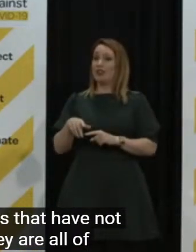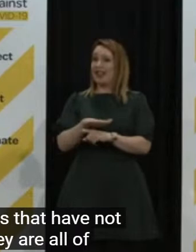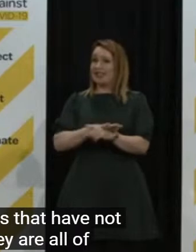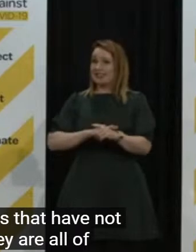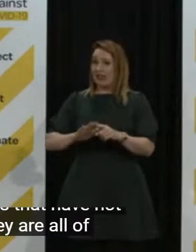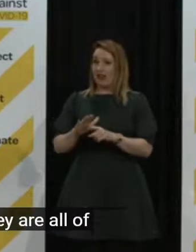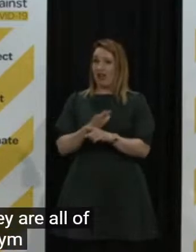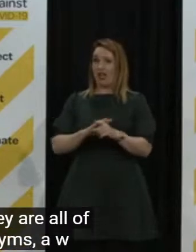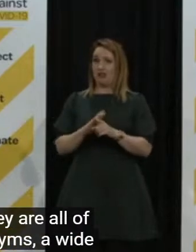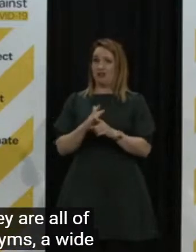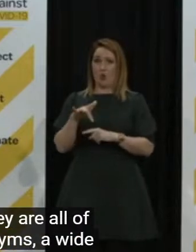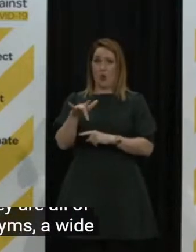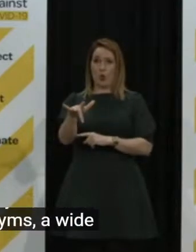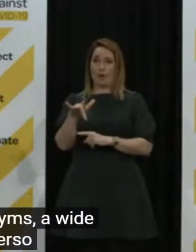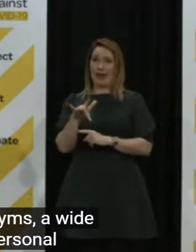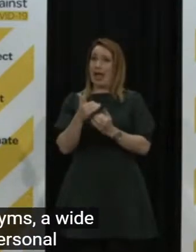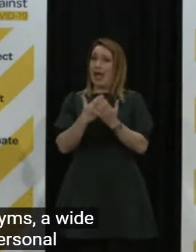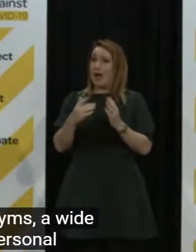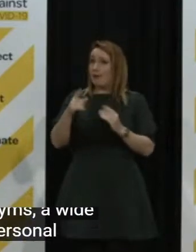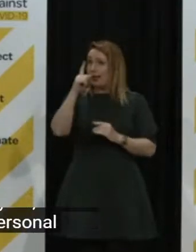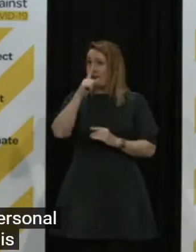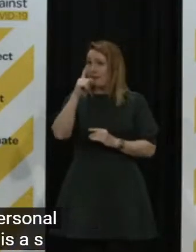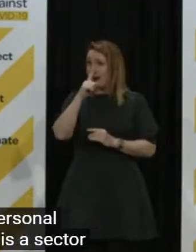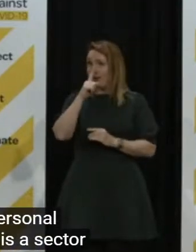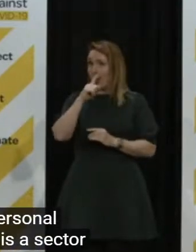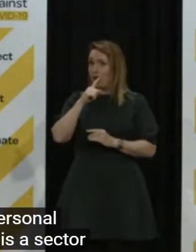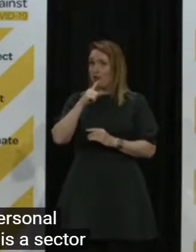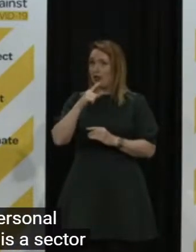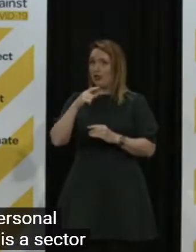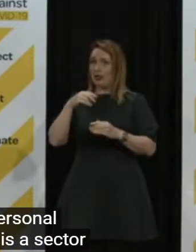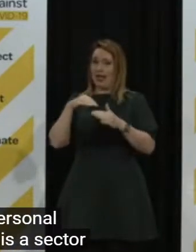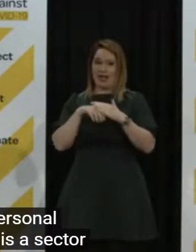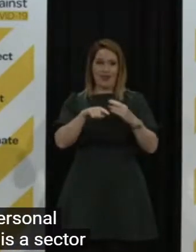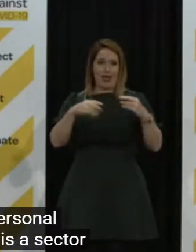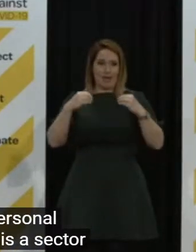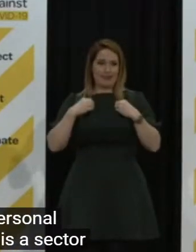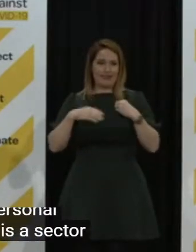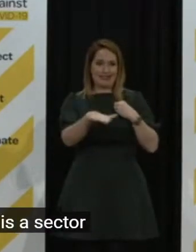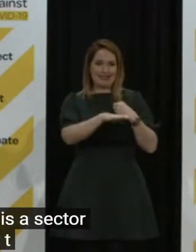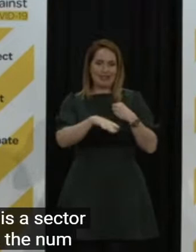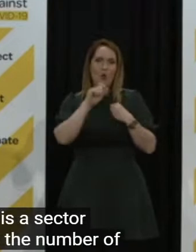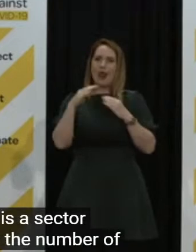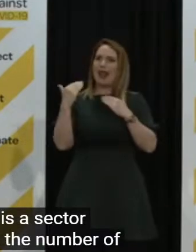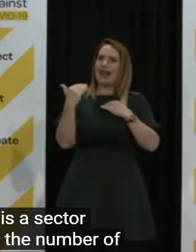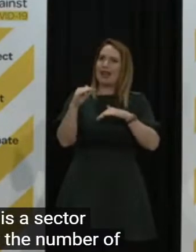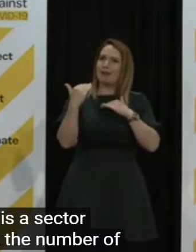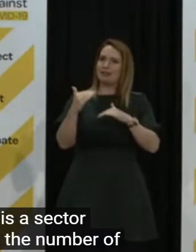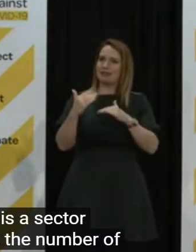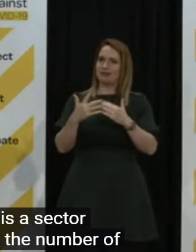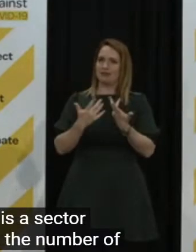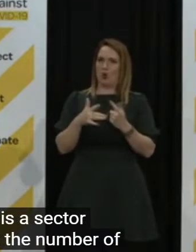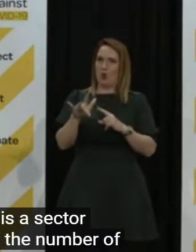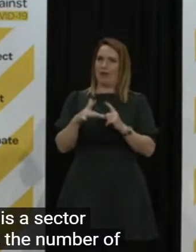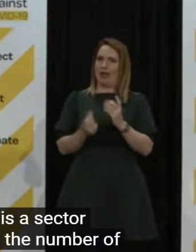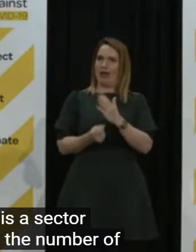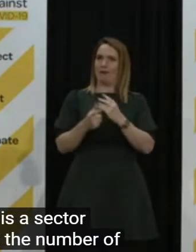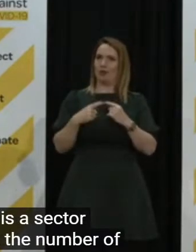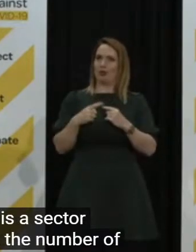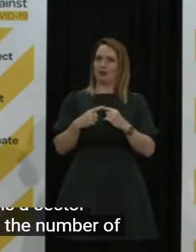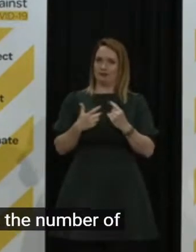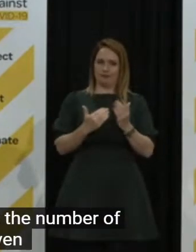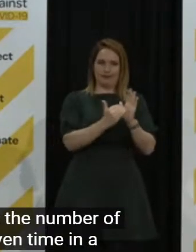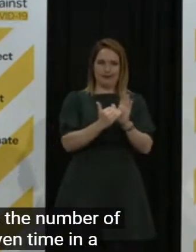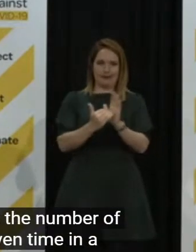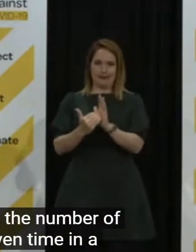by default, the number of people at any given time in a venue is going to be limited by default, where